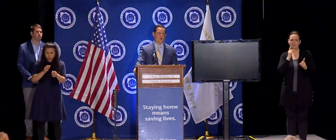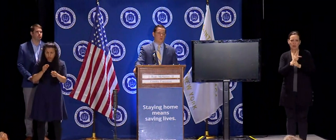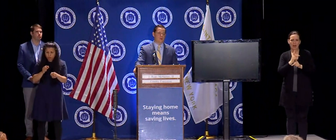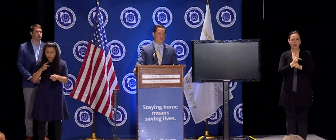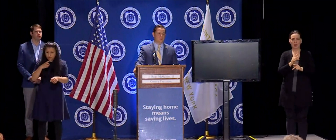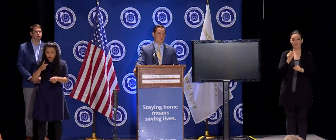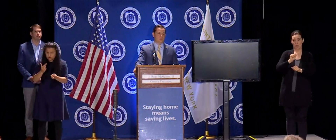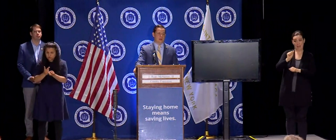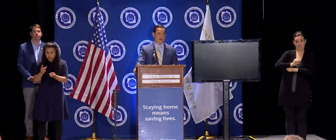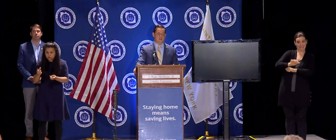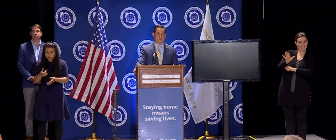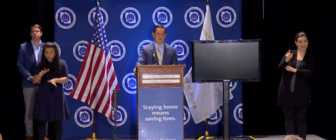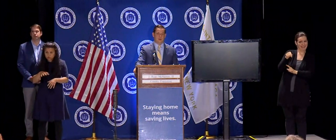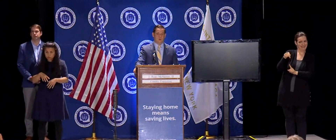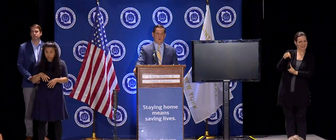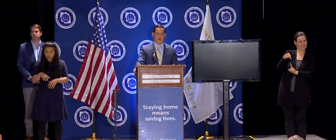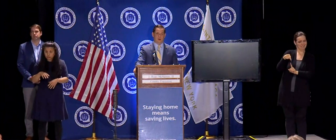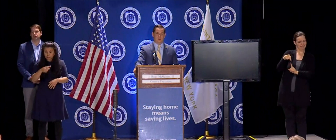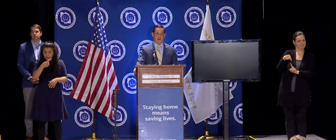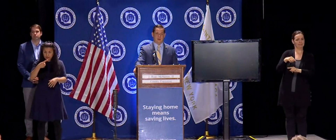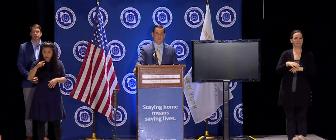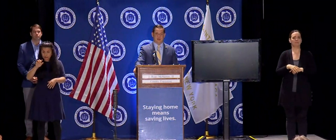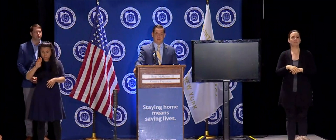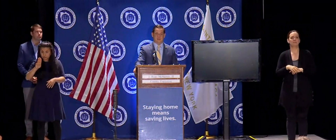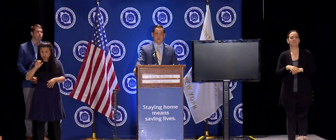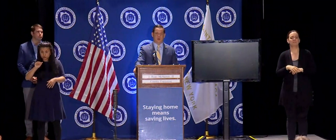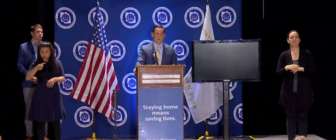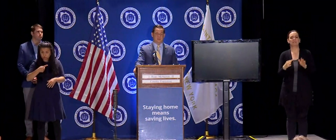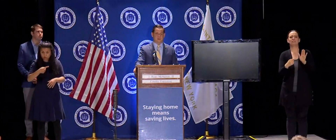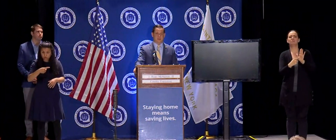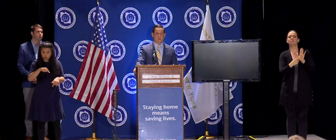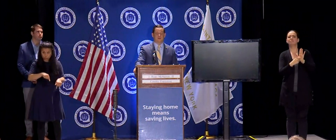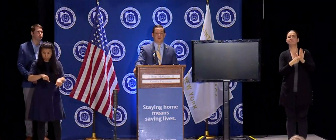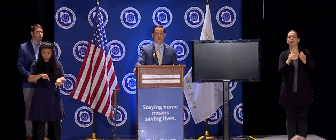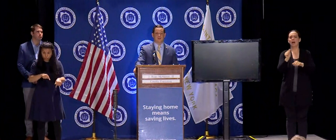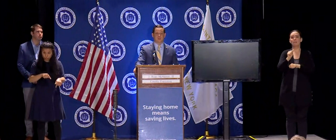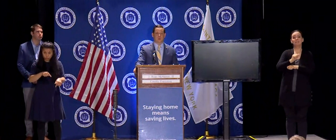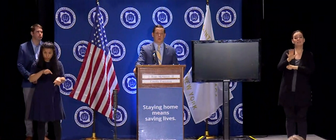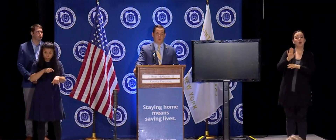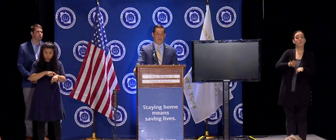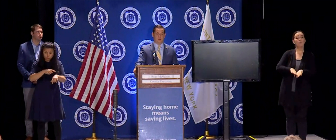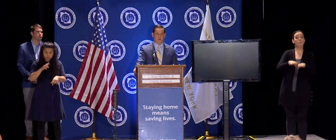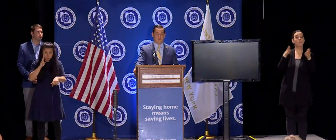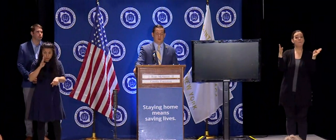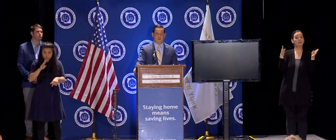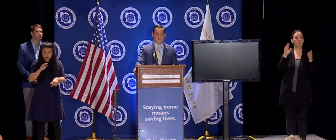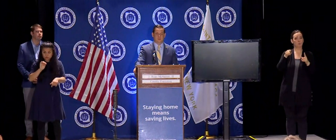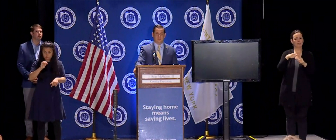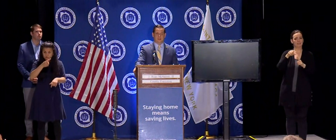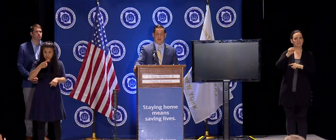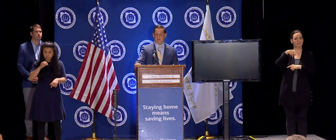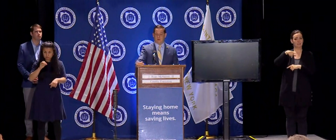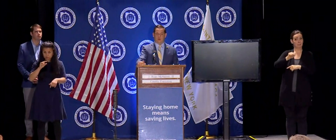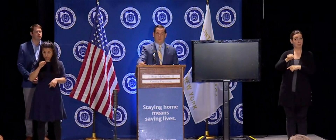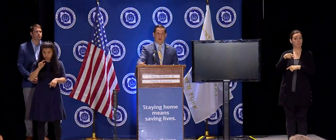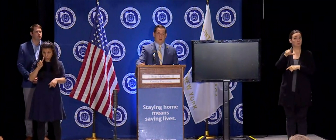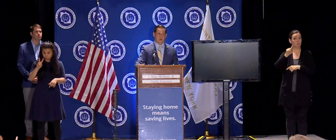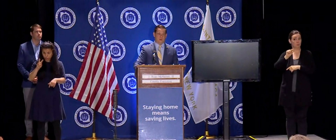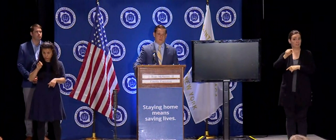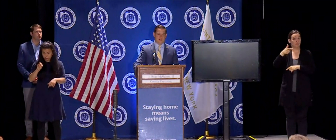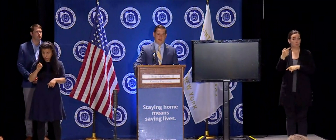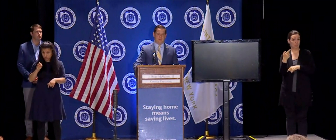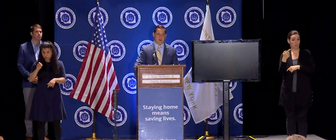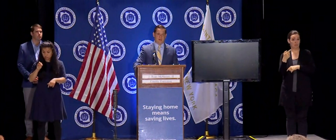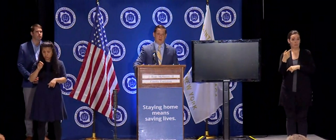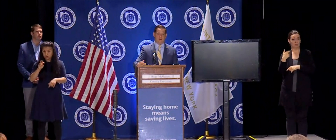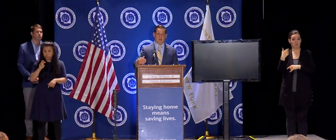So you had a scenario where Amazon needs to be open in September of 2021. To meet that, when you go